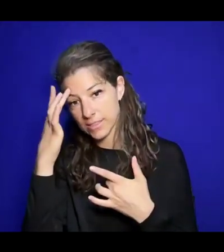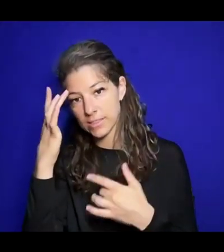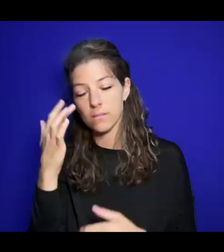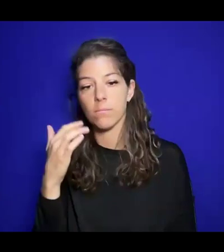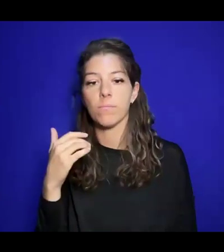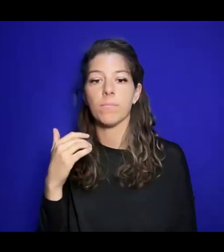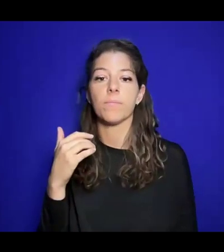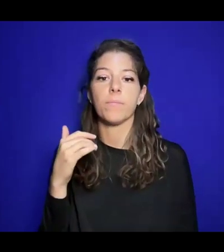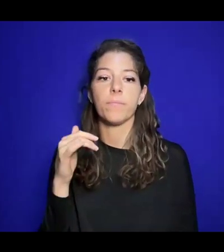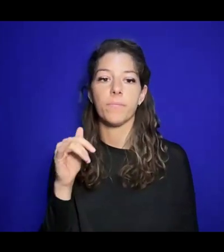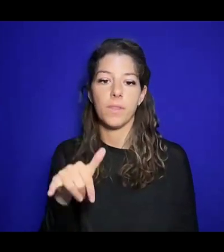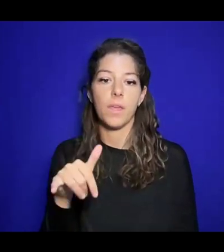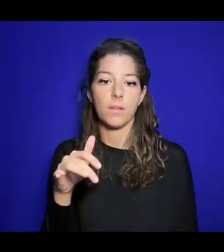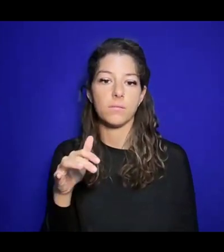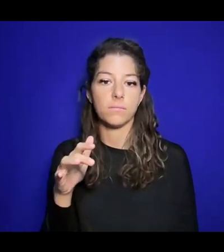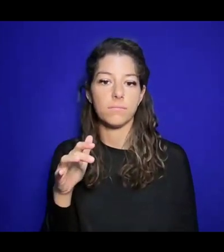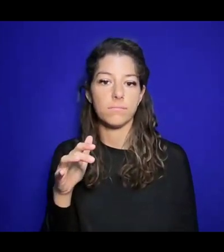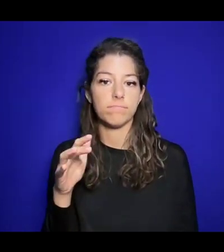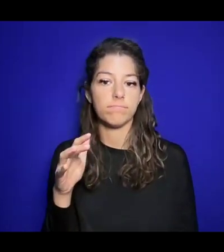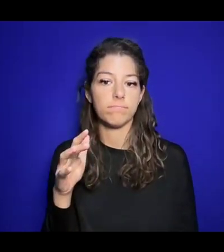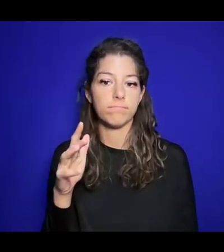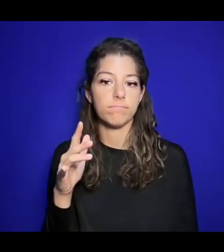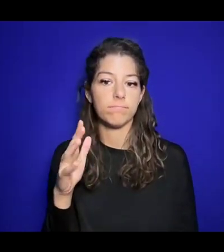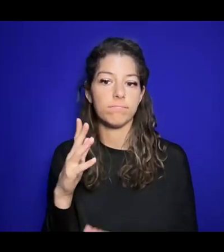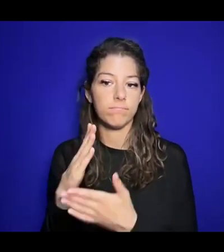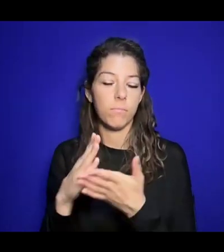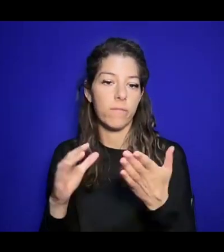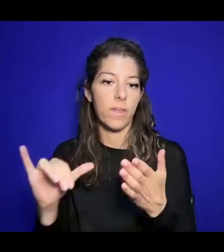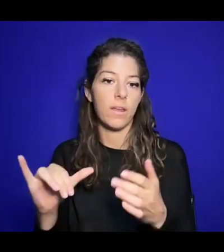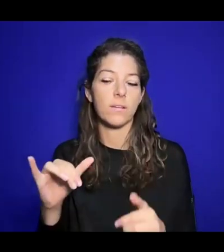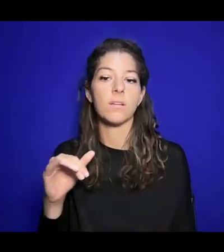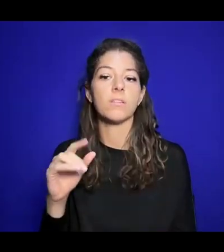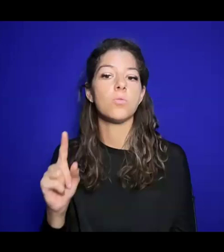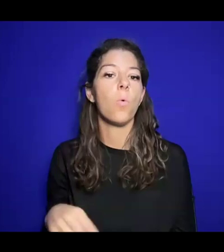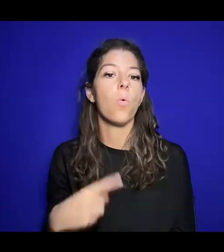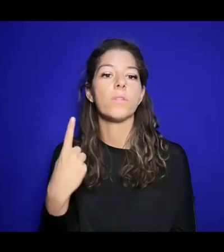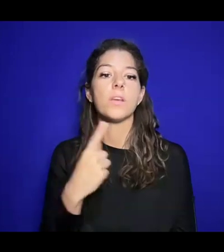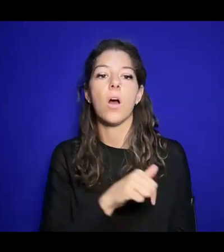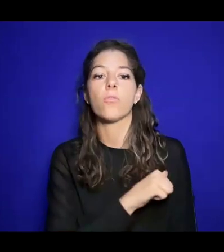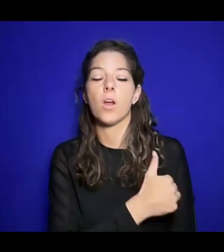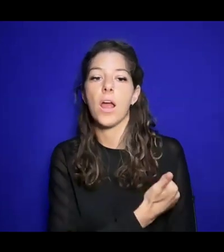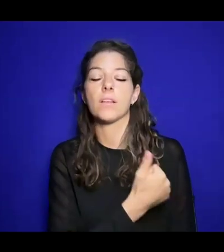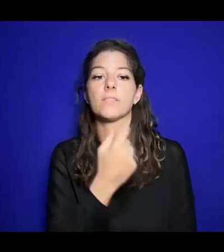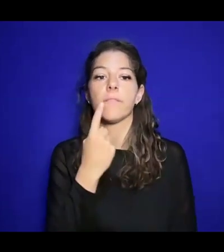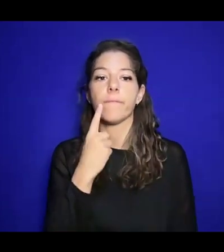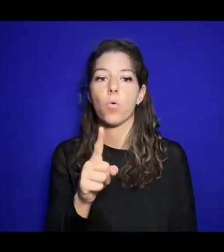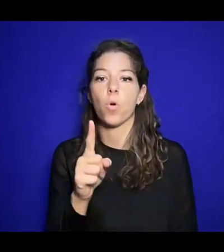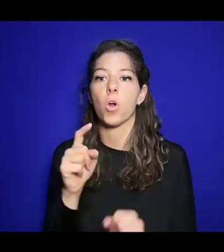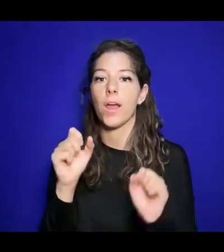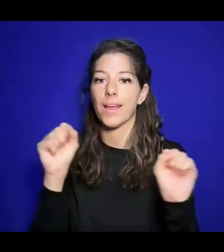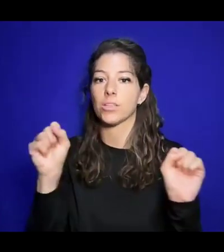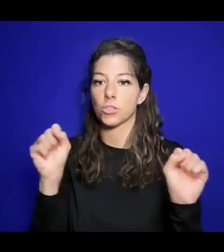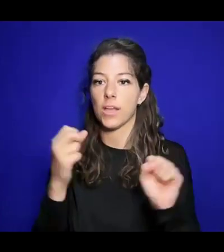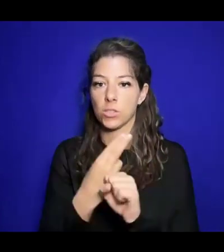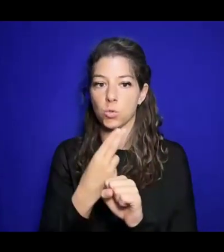and that is all of a piece to the puzzle. It is only authorized for exercise